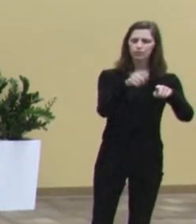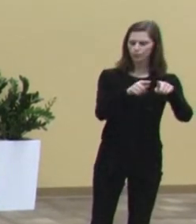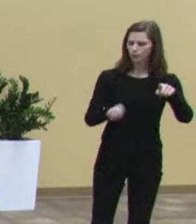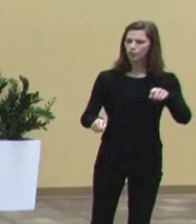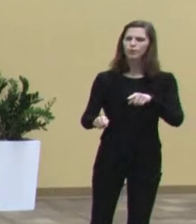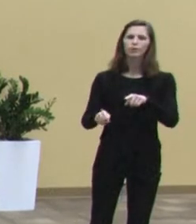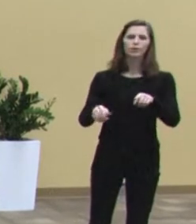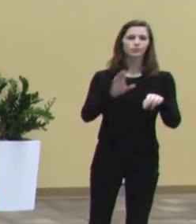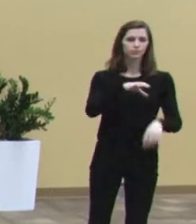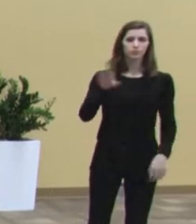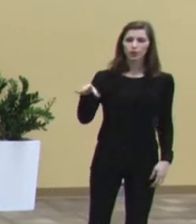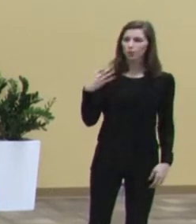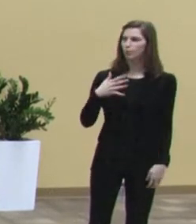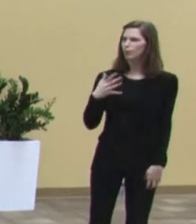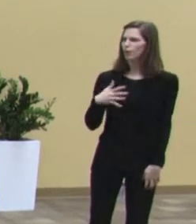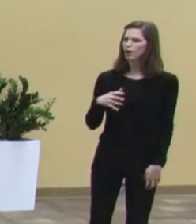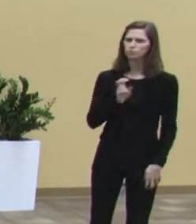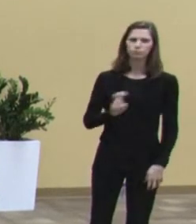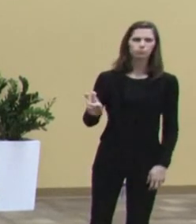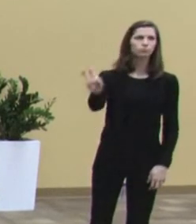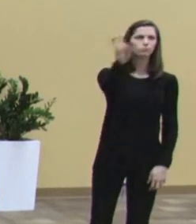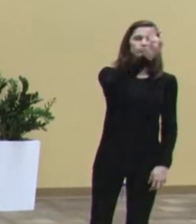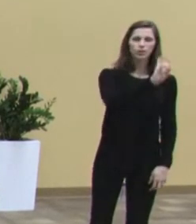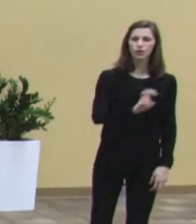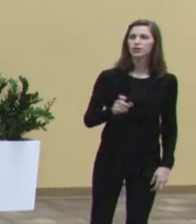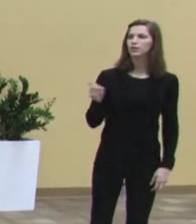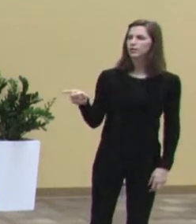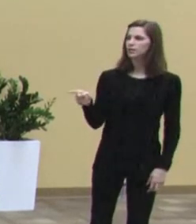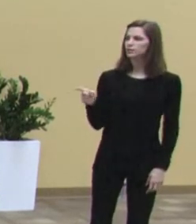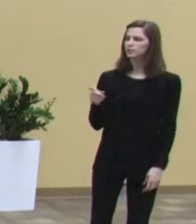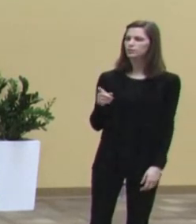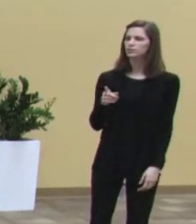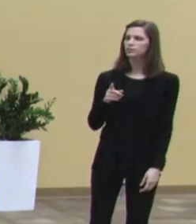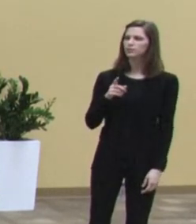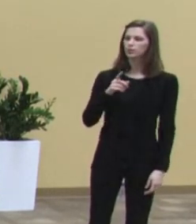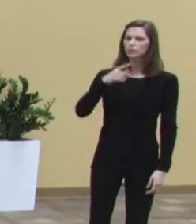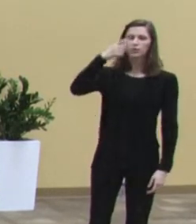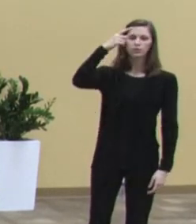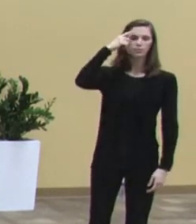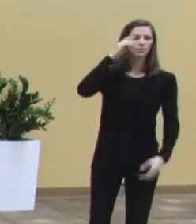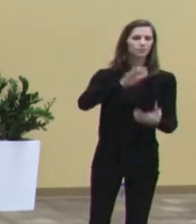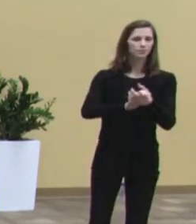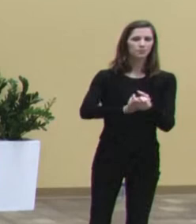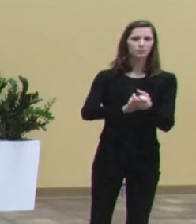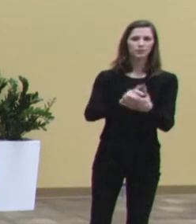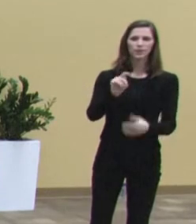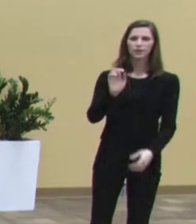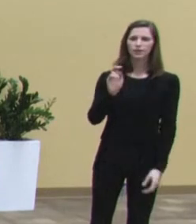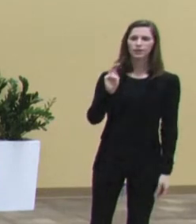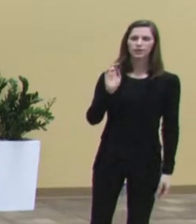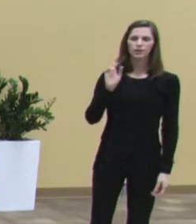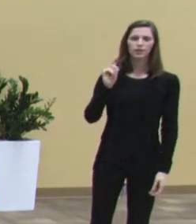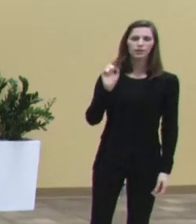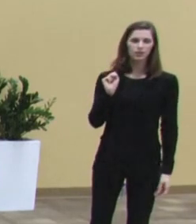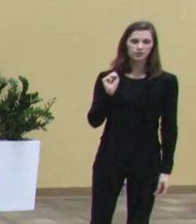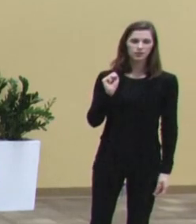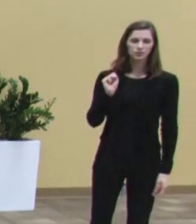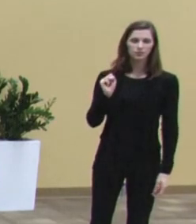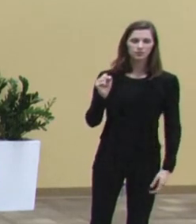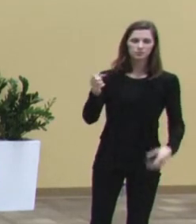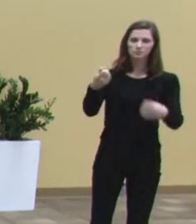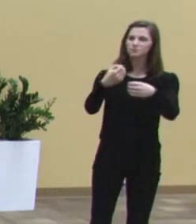basically because he really fundamentally believes in the tenets of trying to recreate and provide us